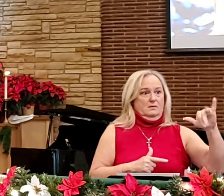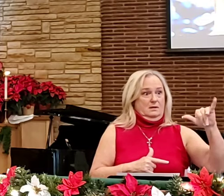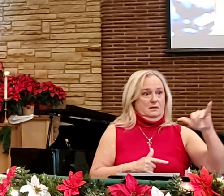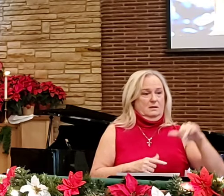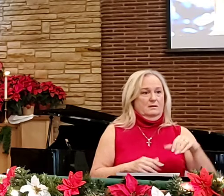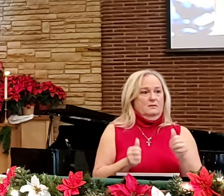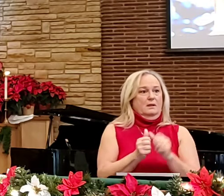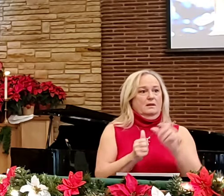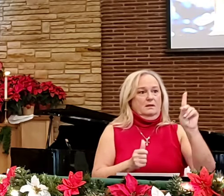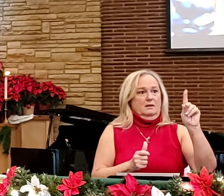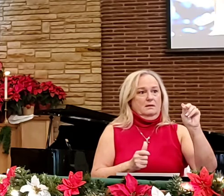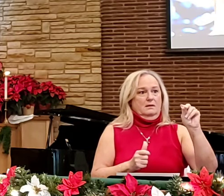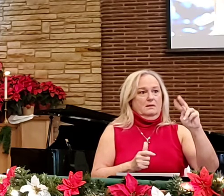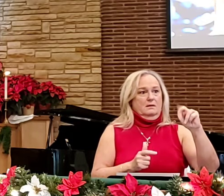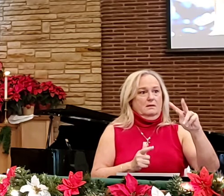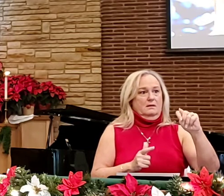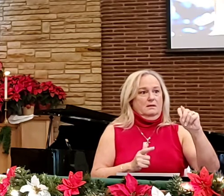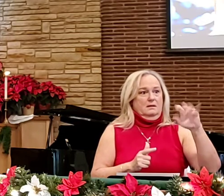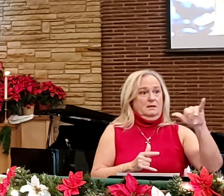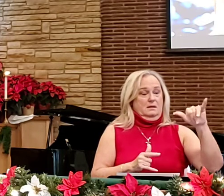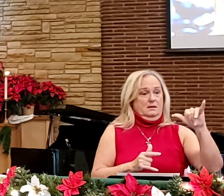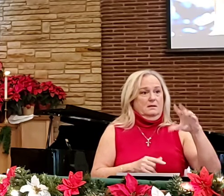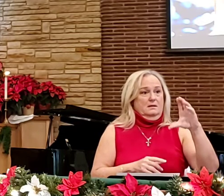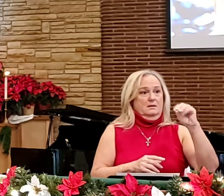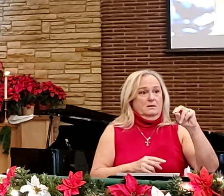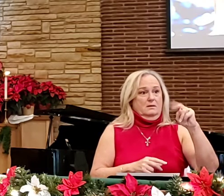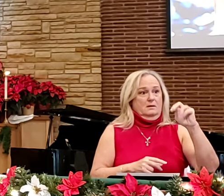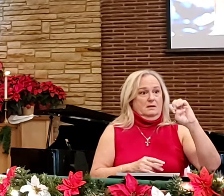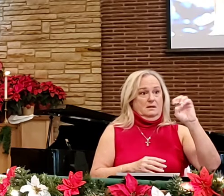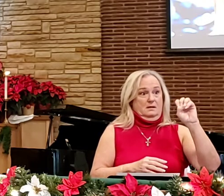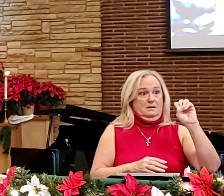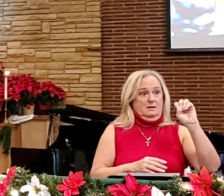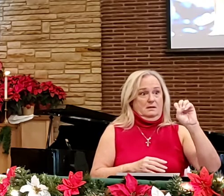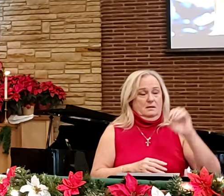with Dottie and Connie.